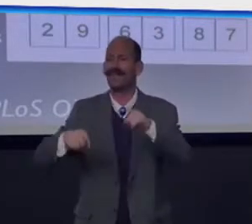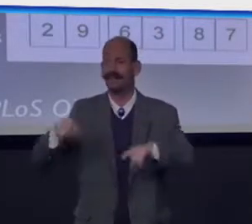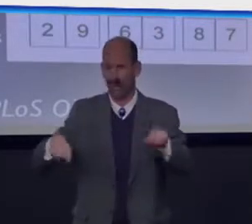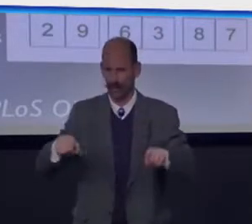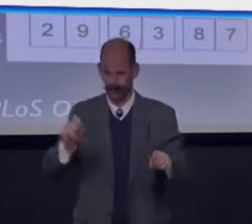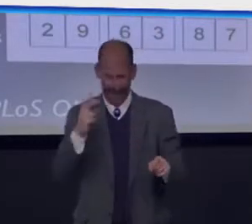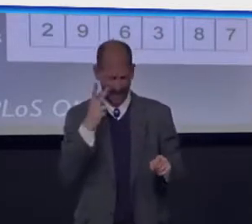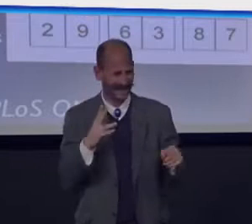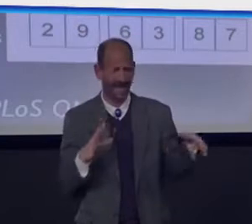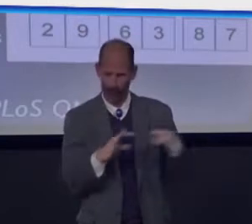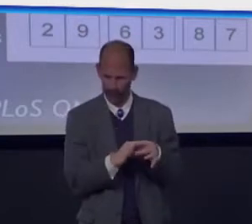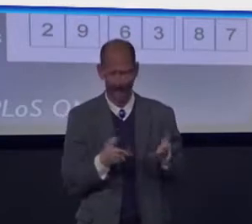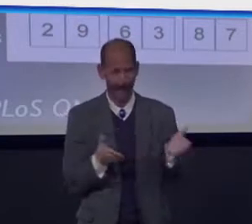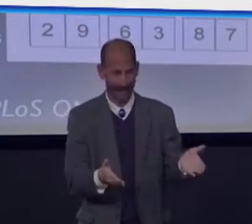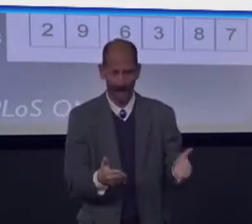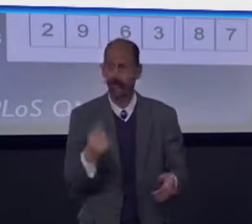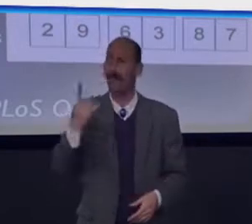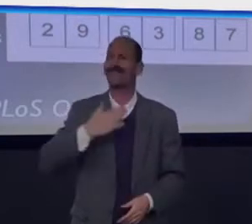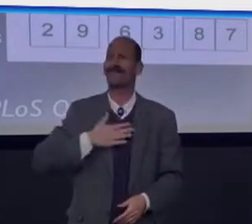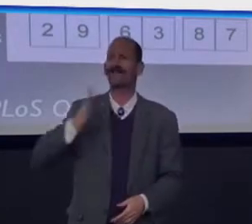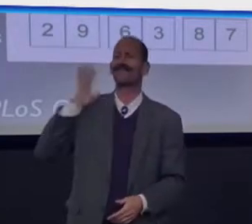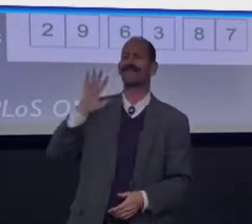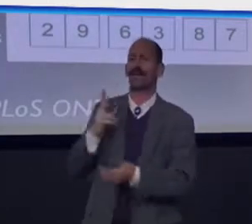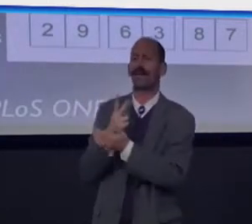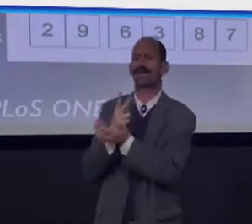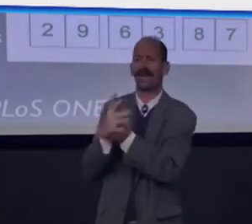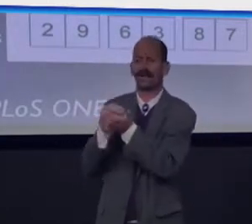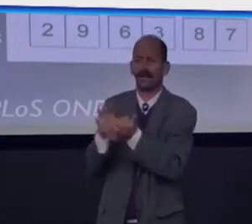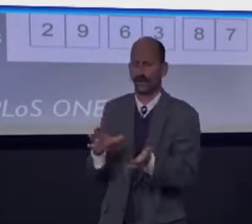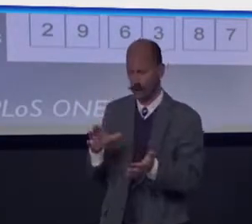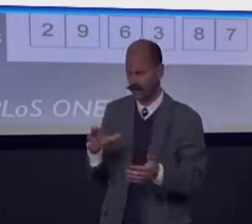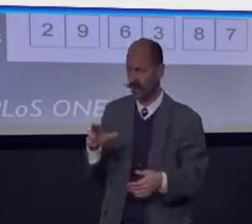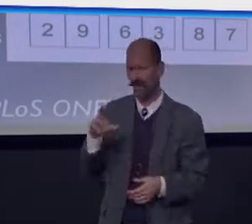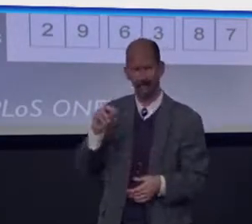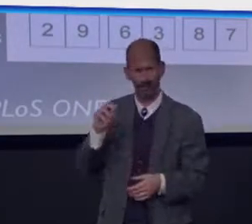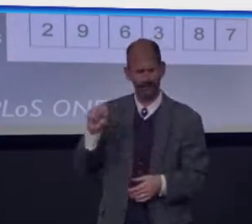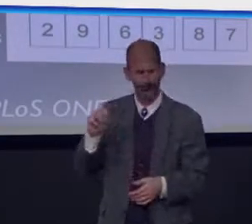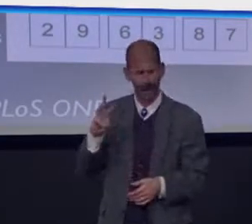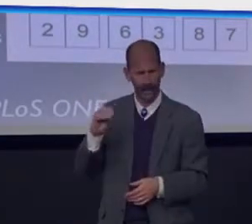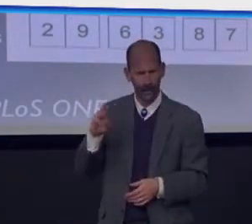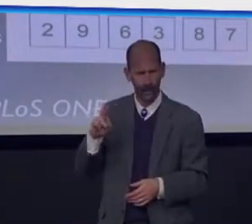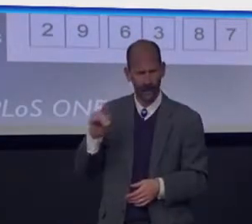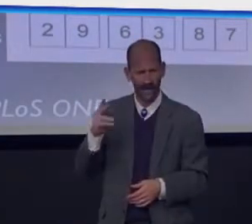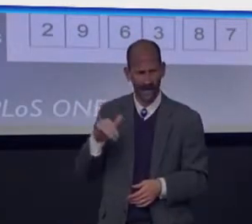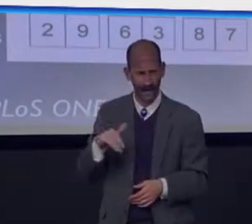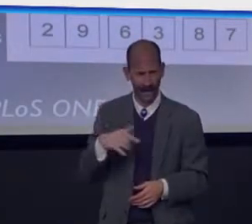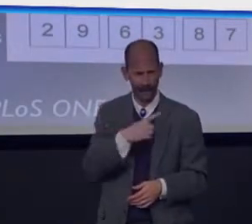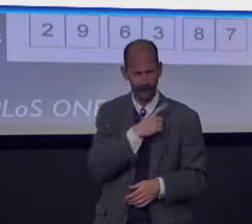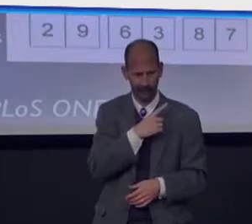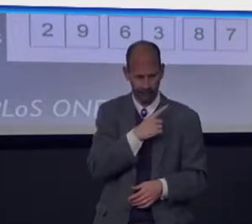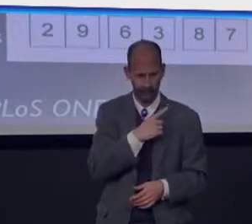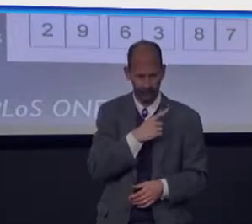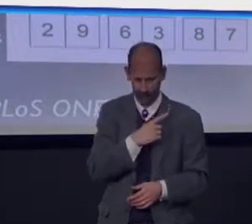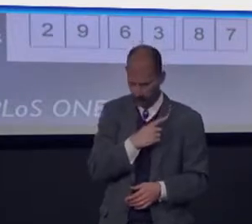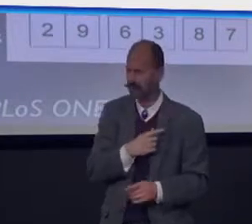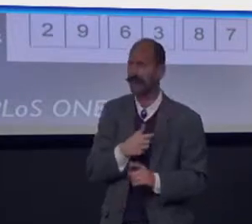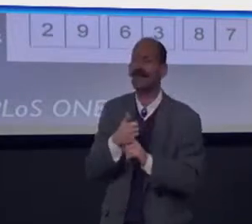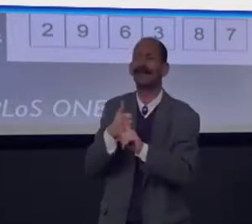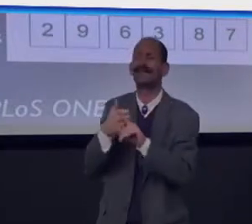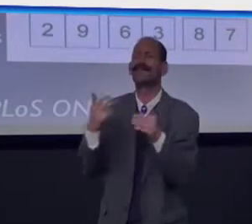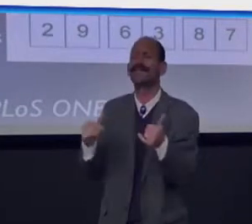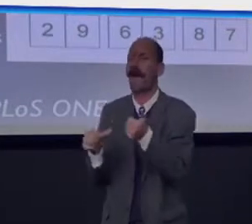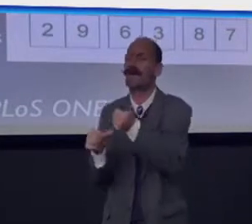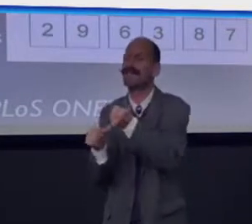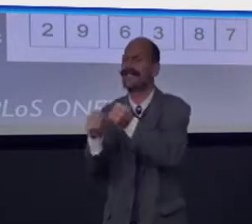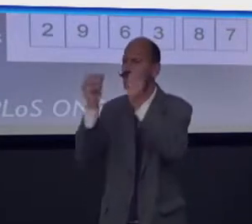that my former graduate student, Nadia Nosworthy, who's now an assistant professor at Andrews